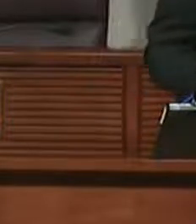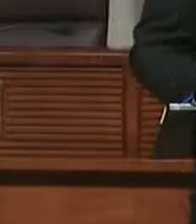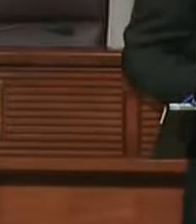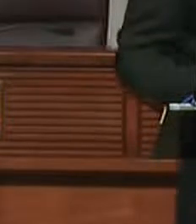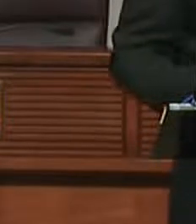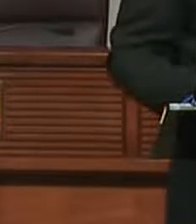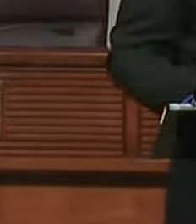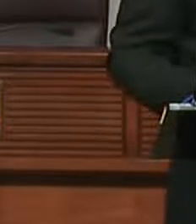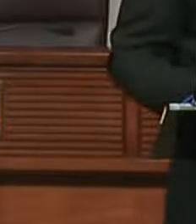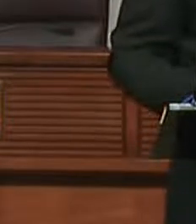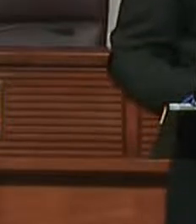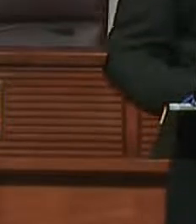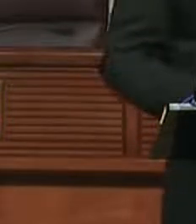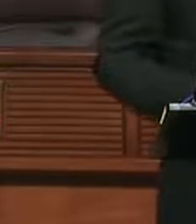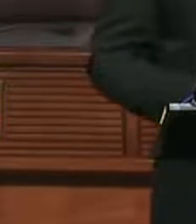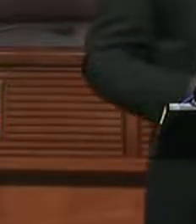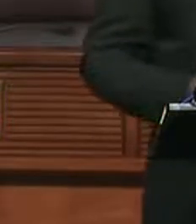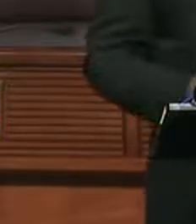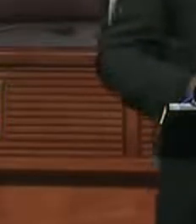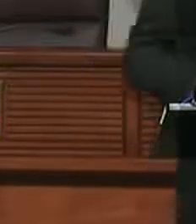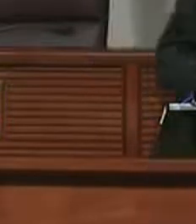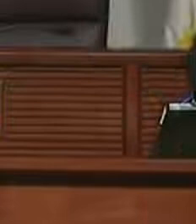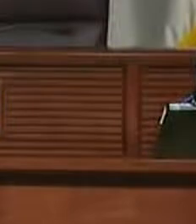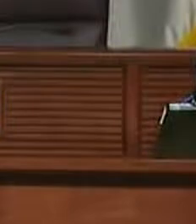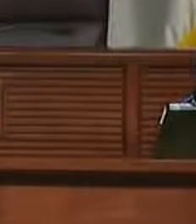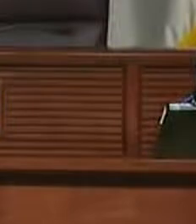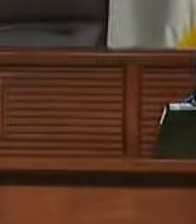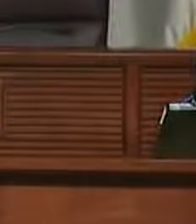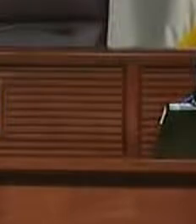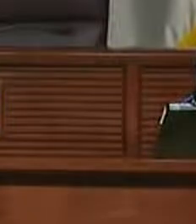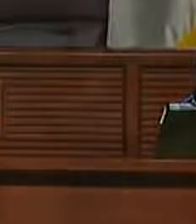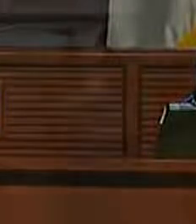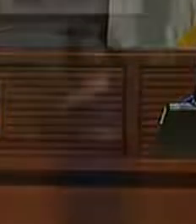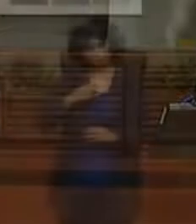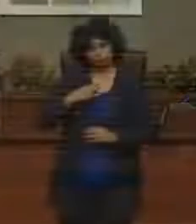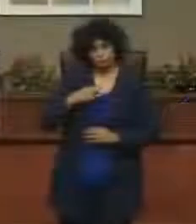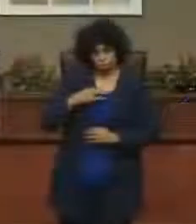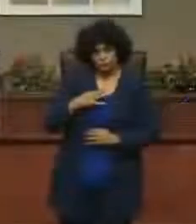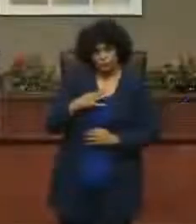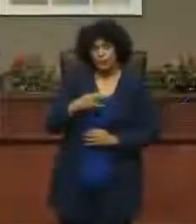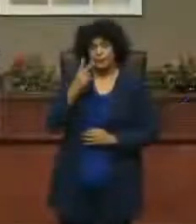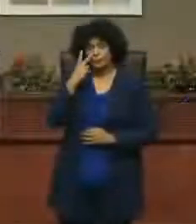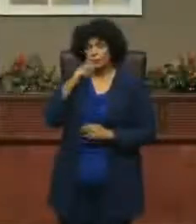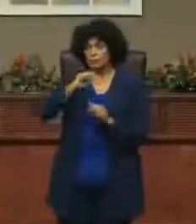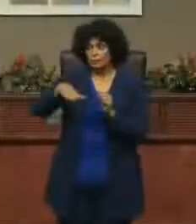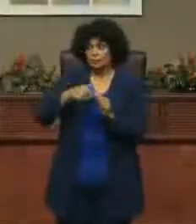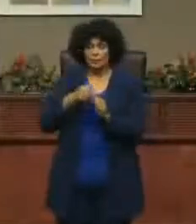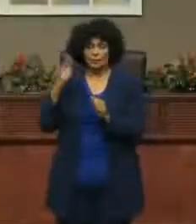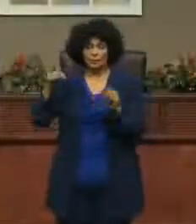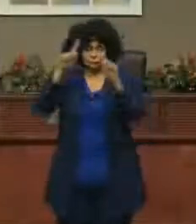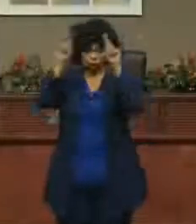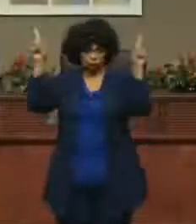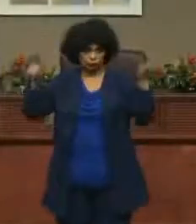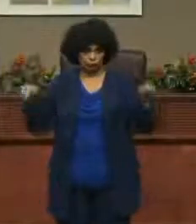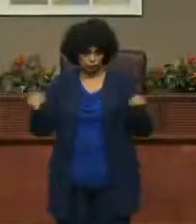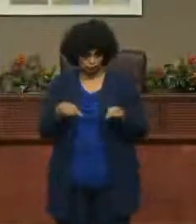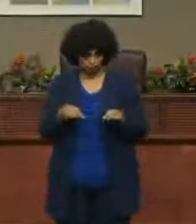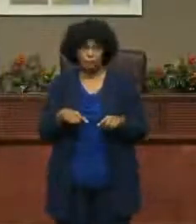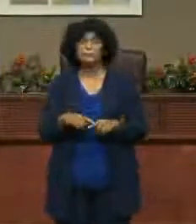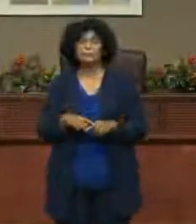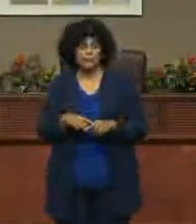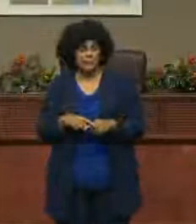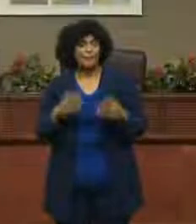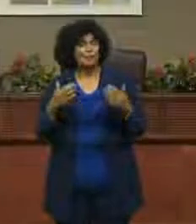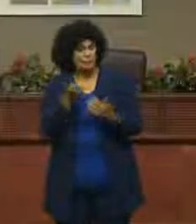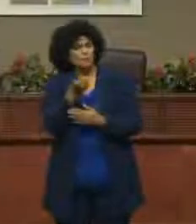to qualify for the funding, you can see on the screen behind me here, we have made a